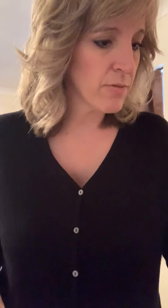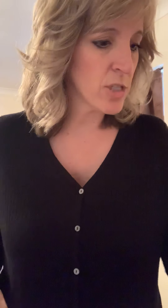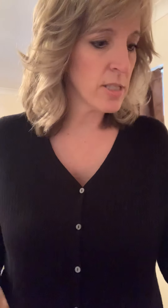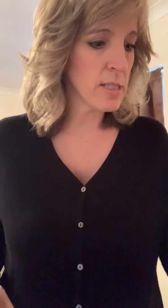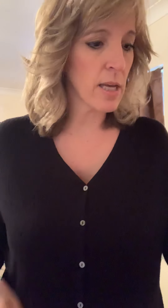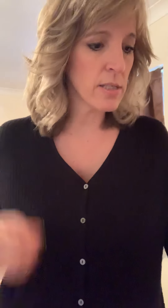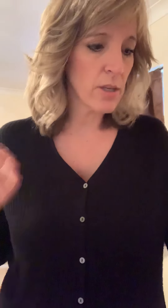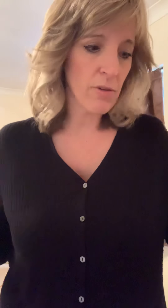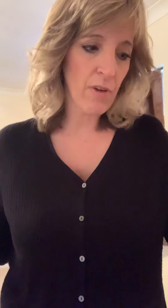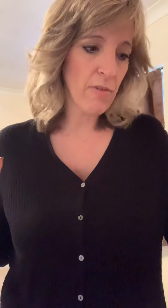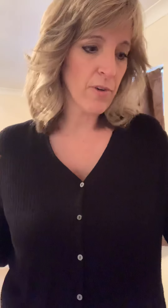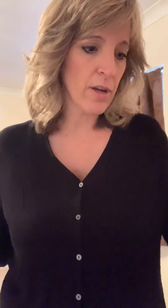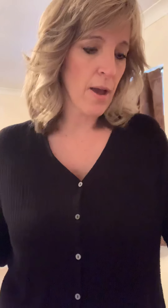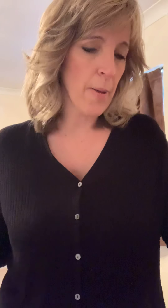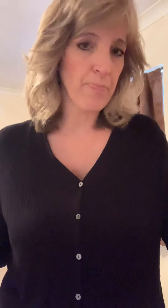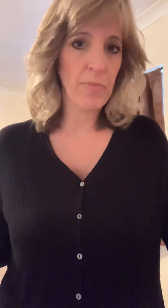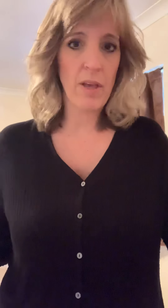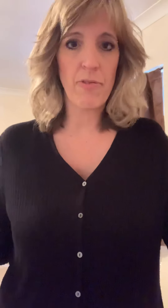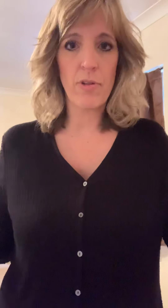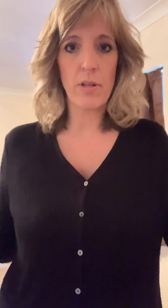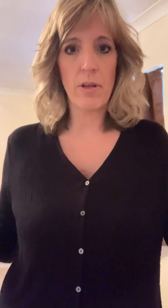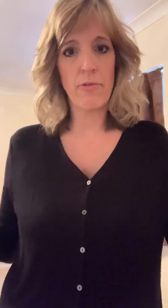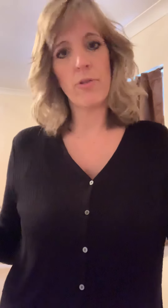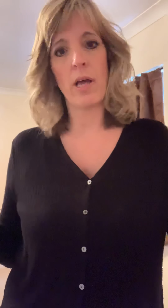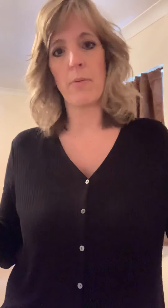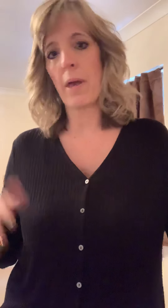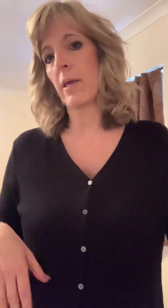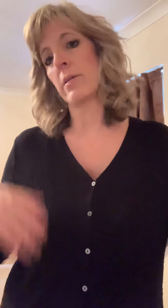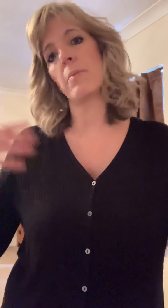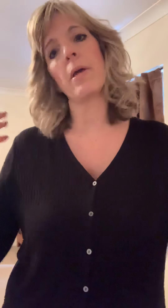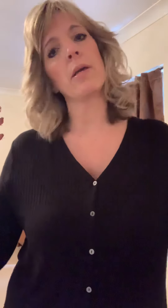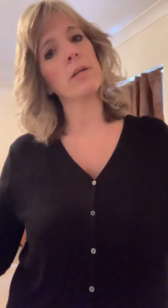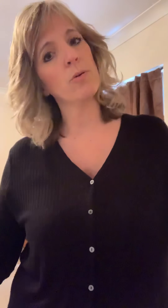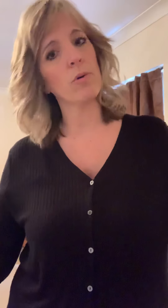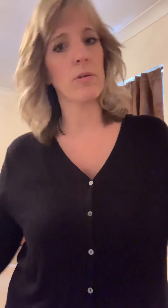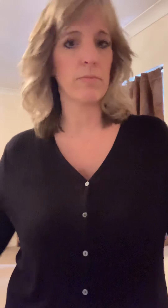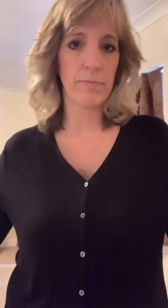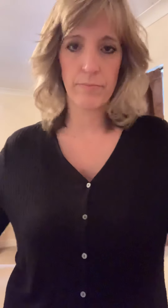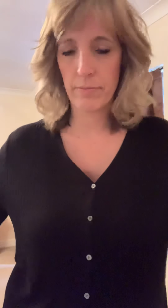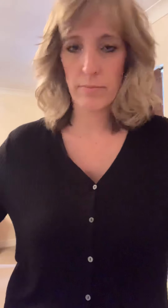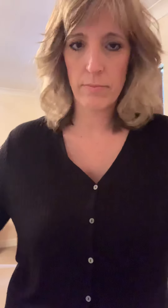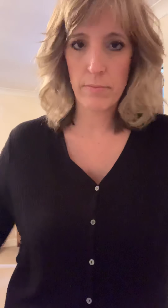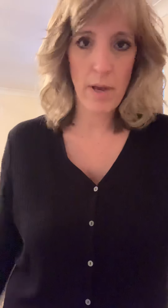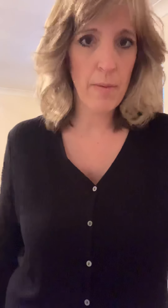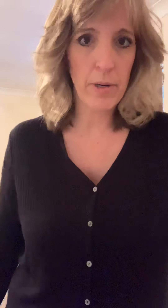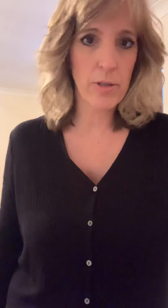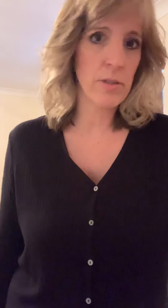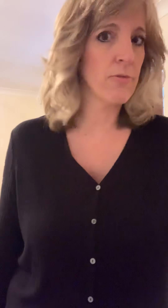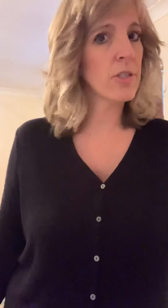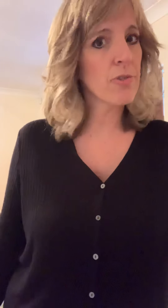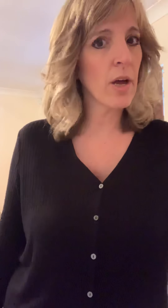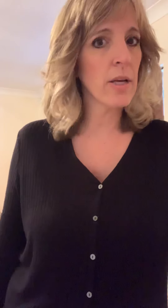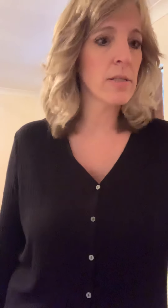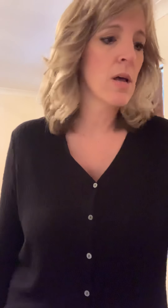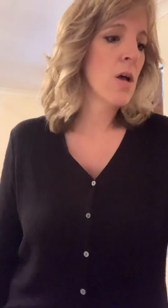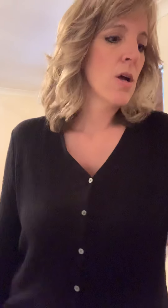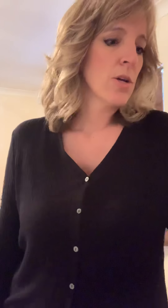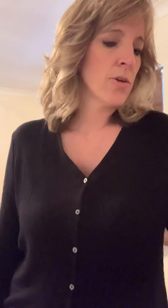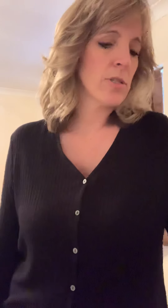just discussing your favorite, if you like pancakes and bacon or hamburgers and french fries. You can talk